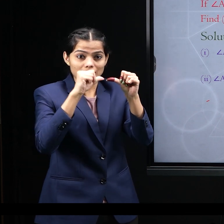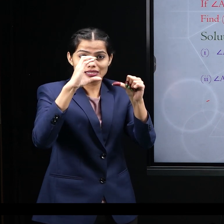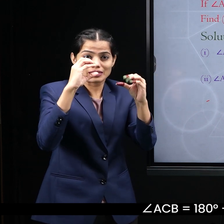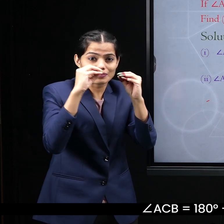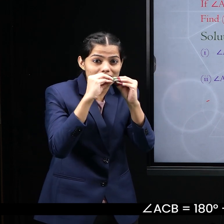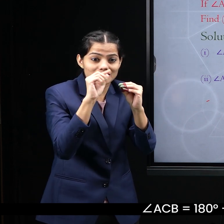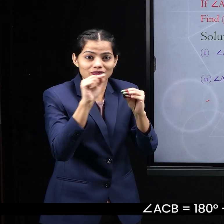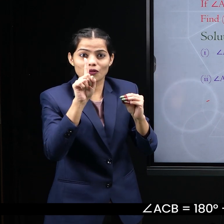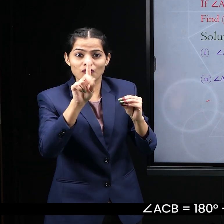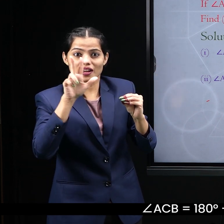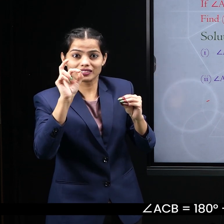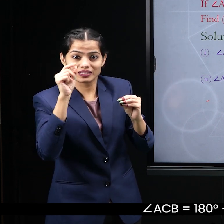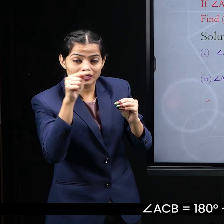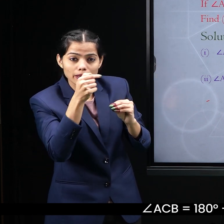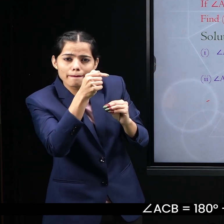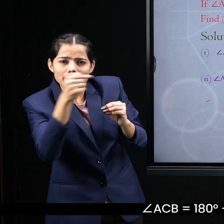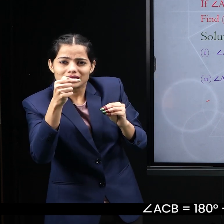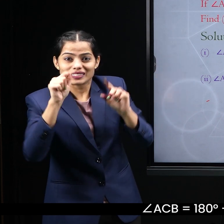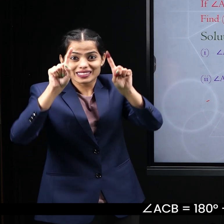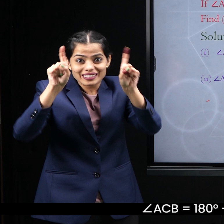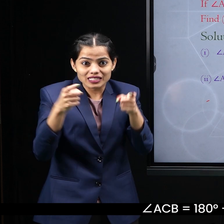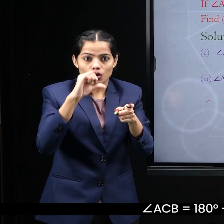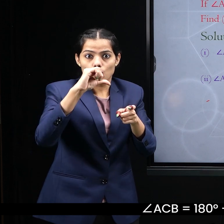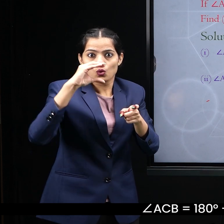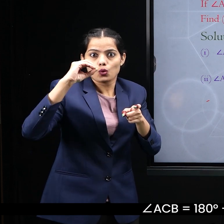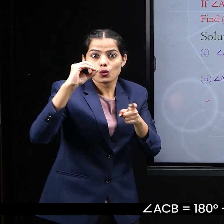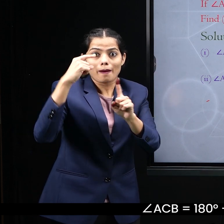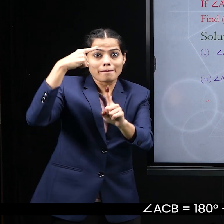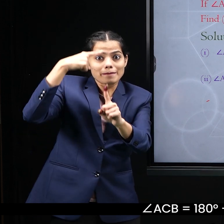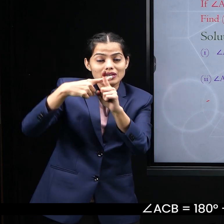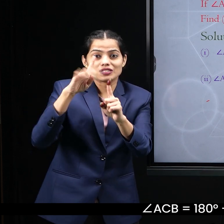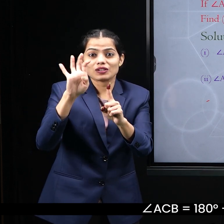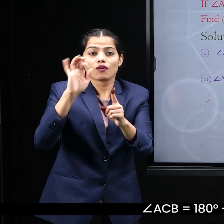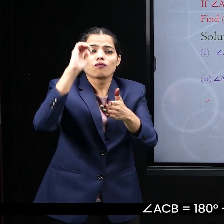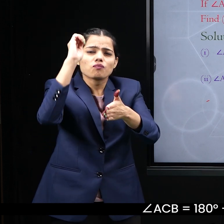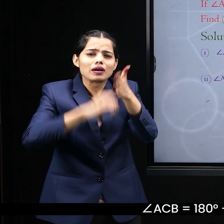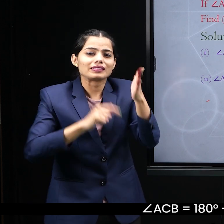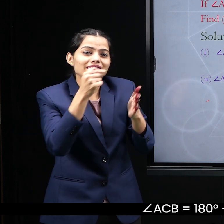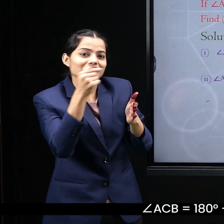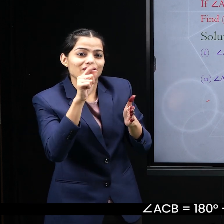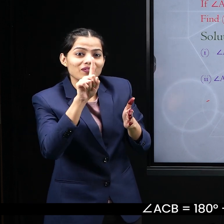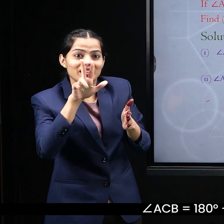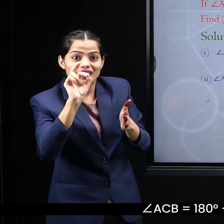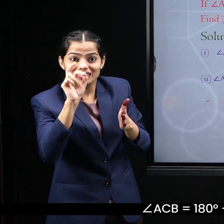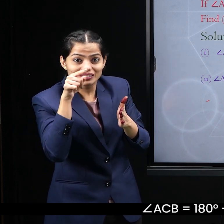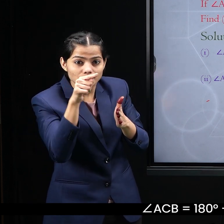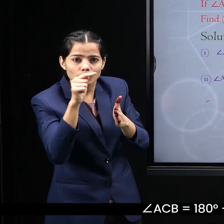angle ACB is equal to 180 degrees minus 90 degrees plus 40 degrees is equal to